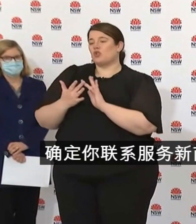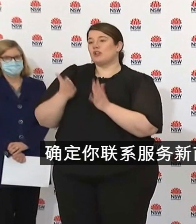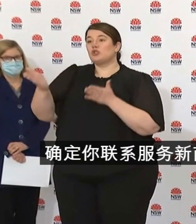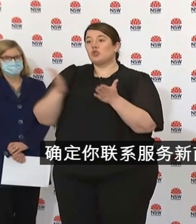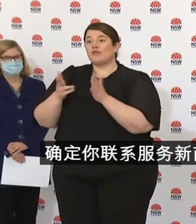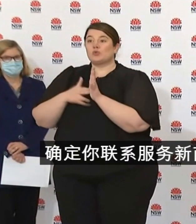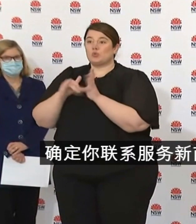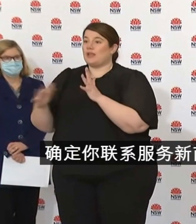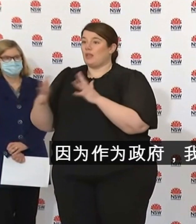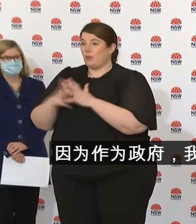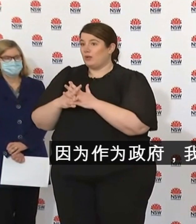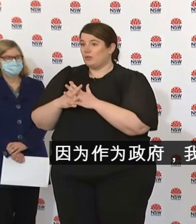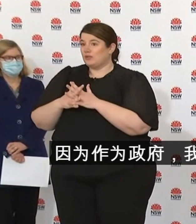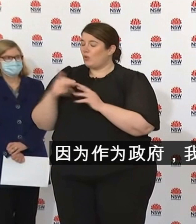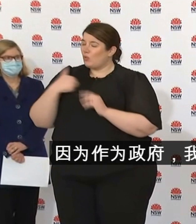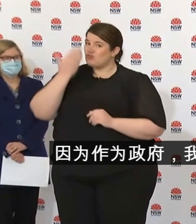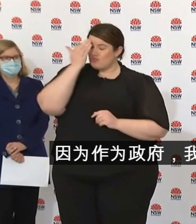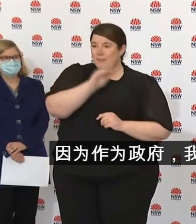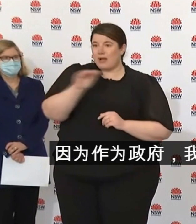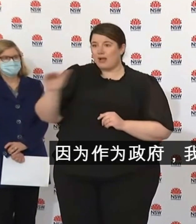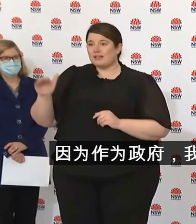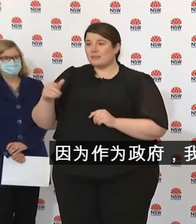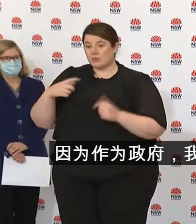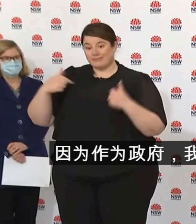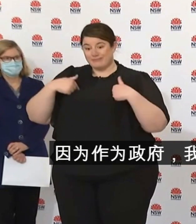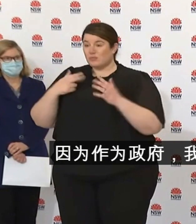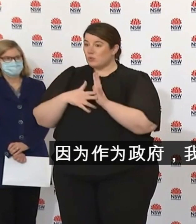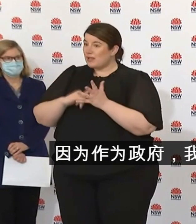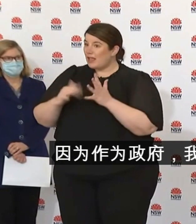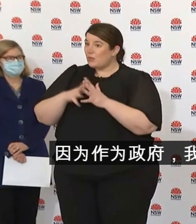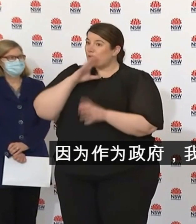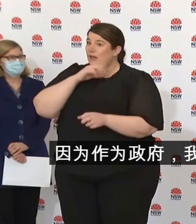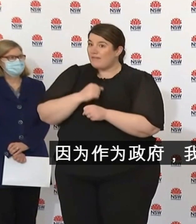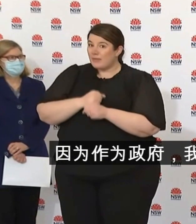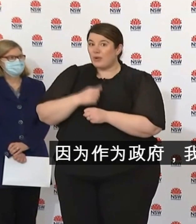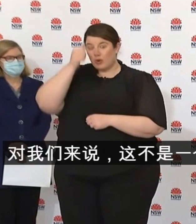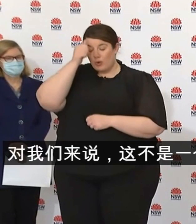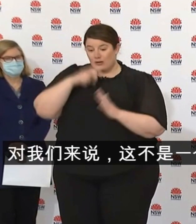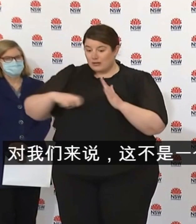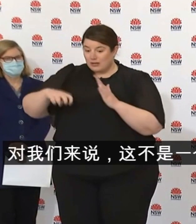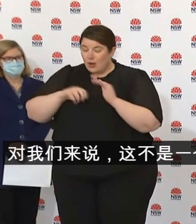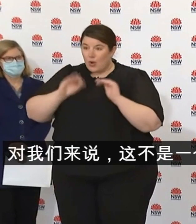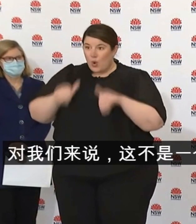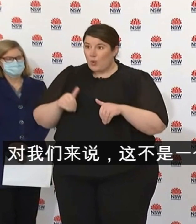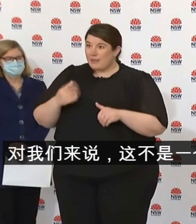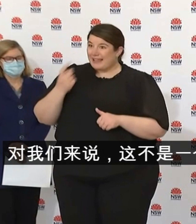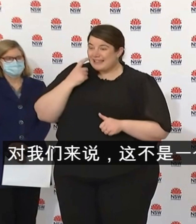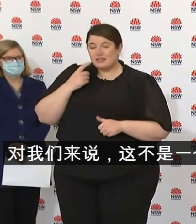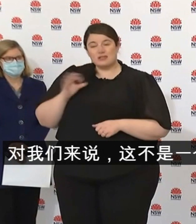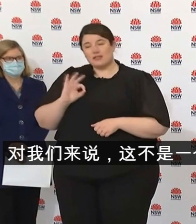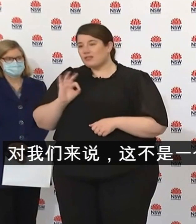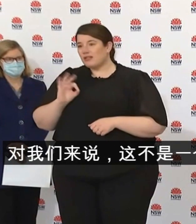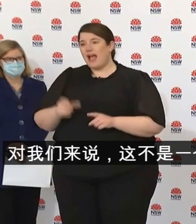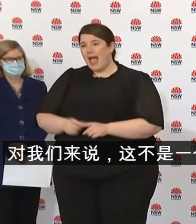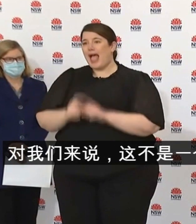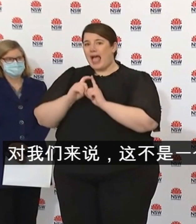Wales. And I just want to make those points because we appreciate as a government what we're asking all of you to do. These aren't easy decisions for us, but